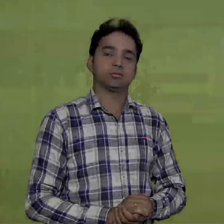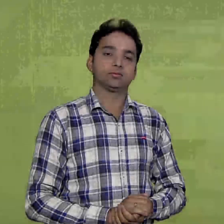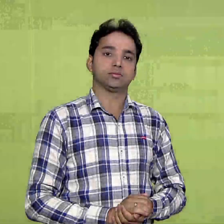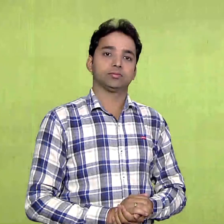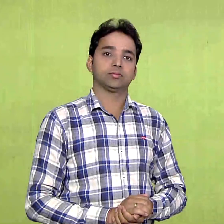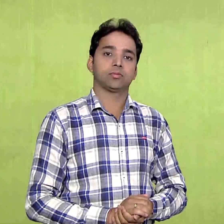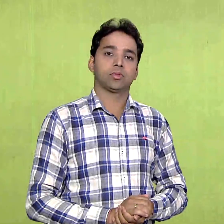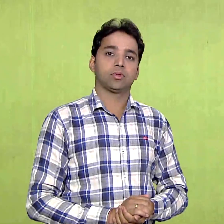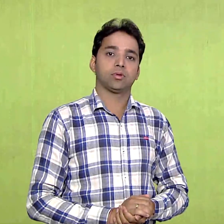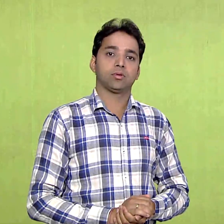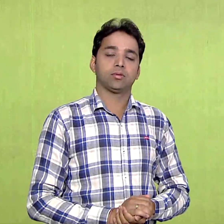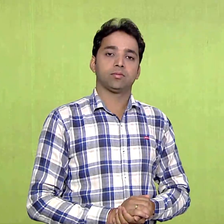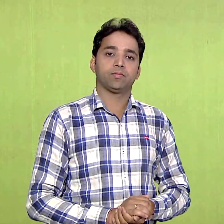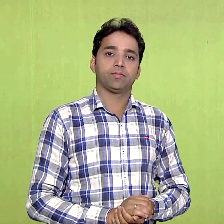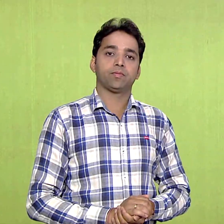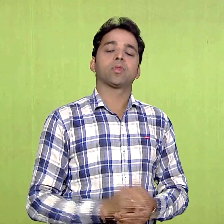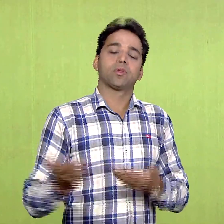Welcome to NIOS.